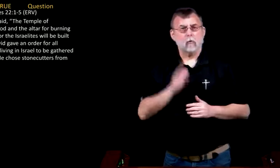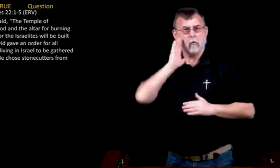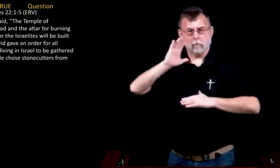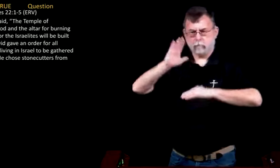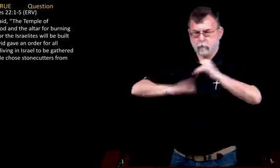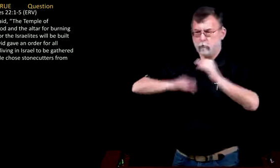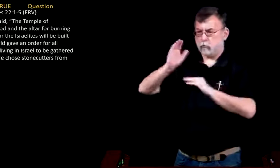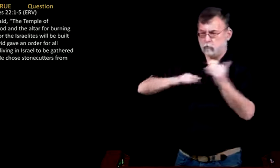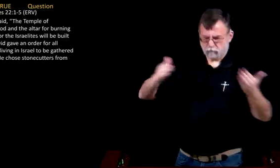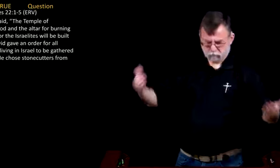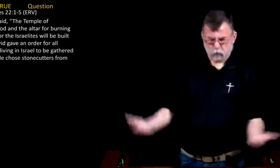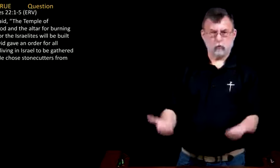Israelites will be built here."